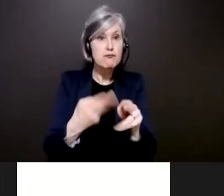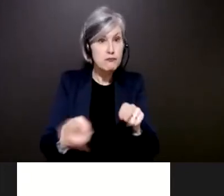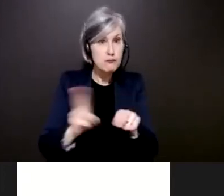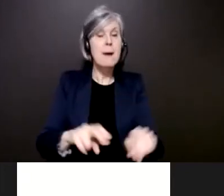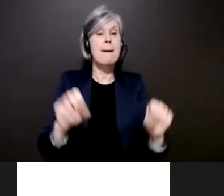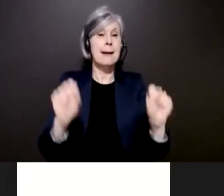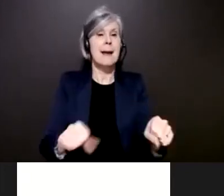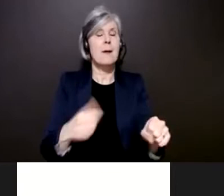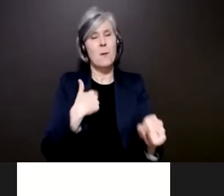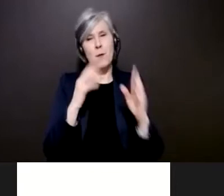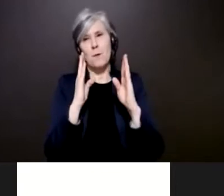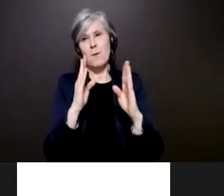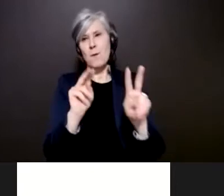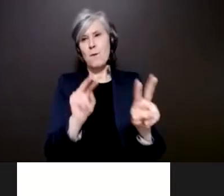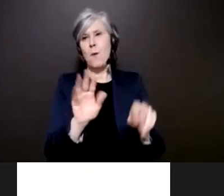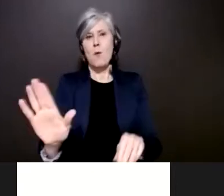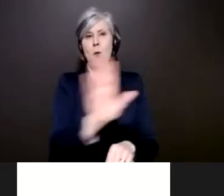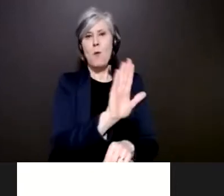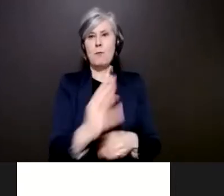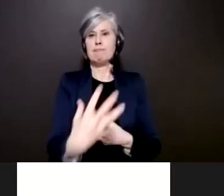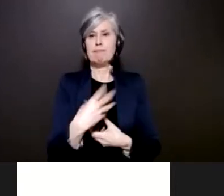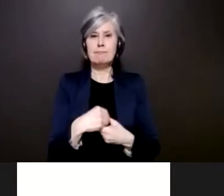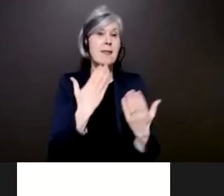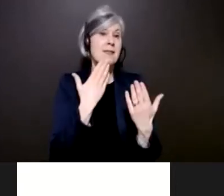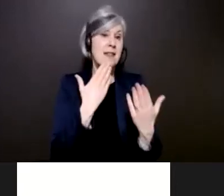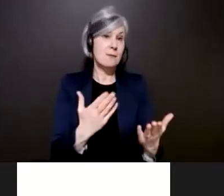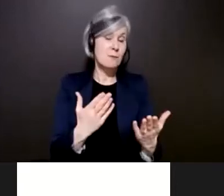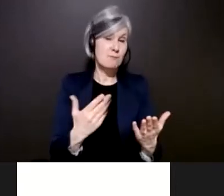me here. I pass it back to you. Thank you.